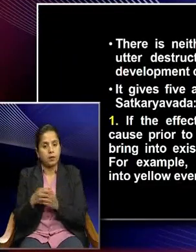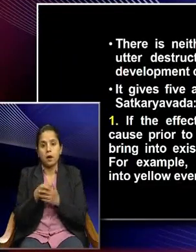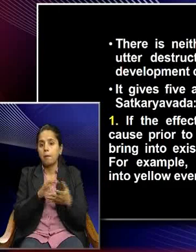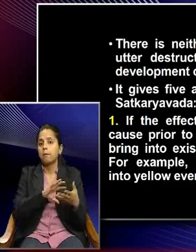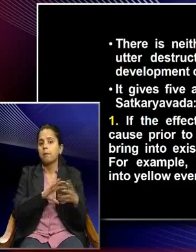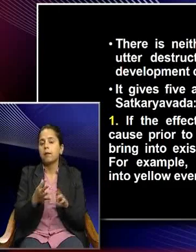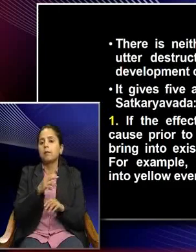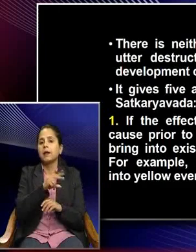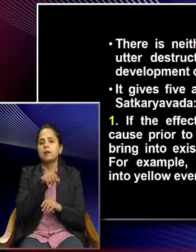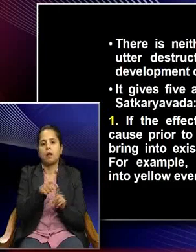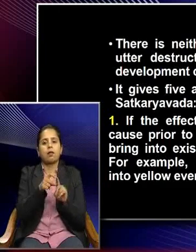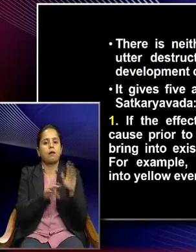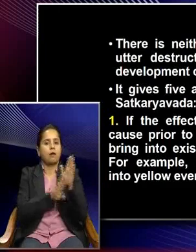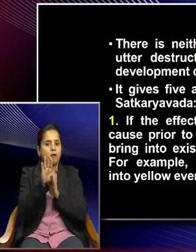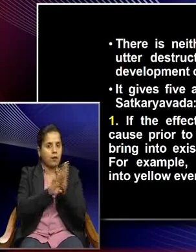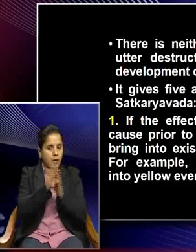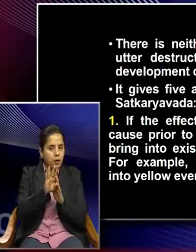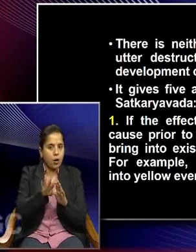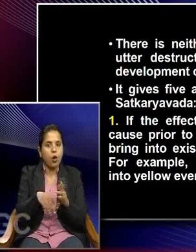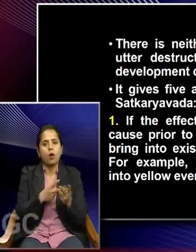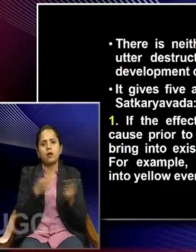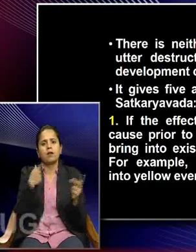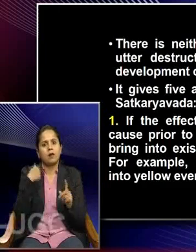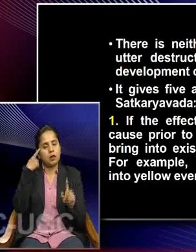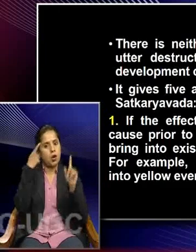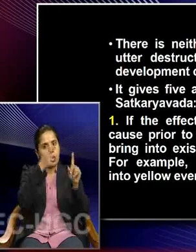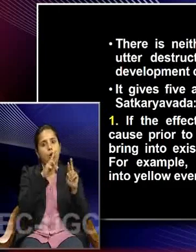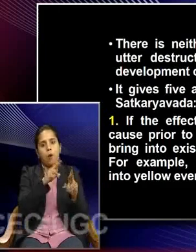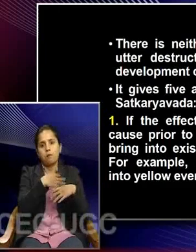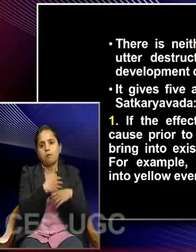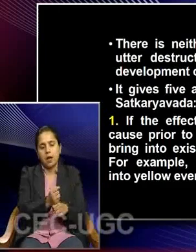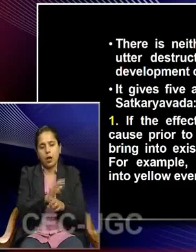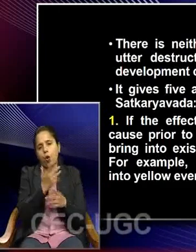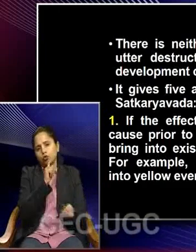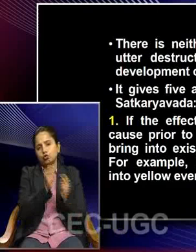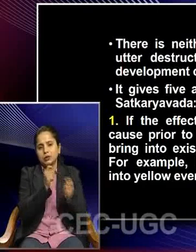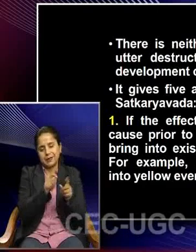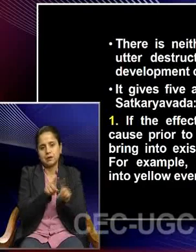Production means development or manifestation, or you can say modification.